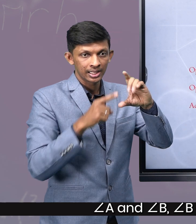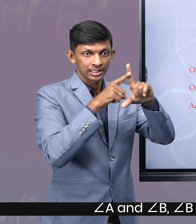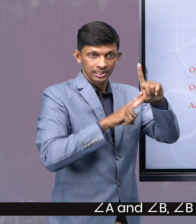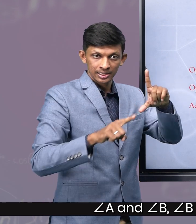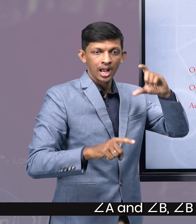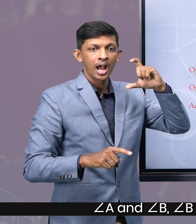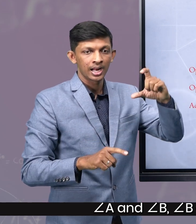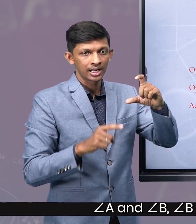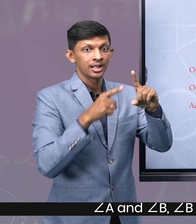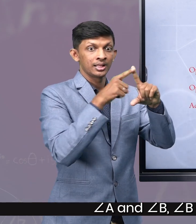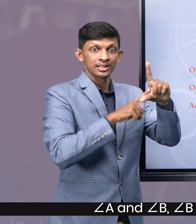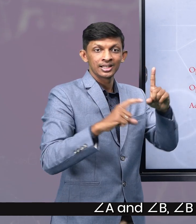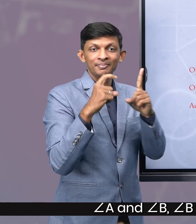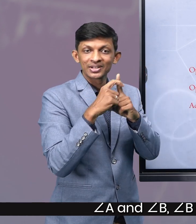D, angle D and angle A.